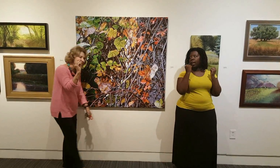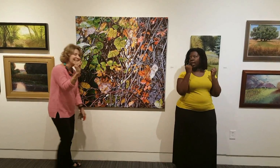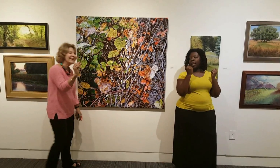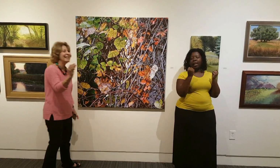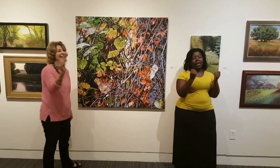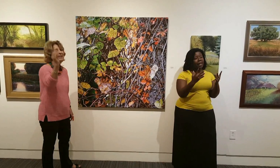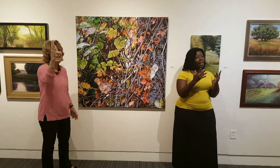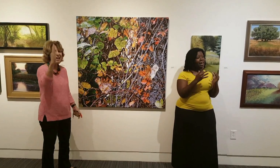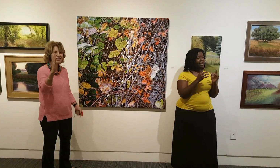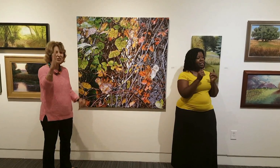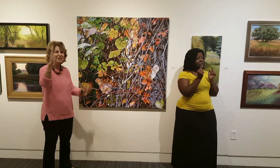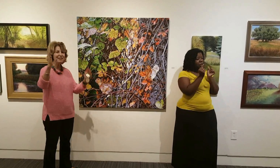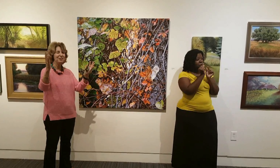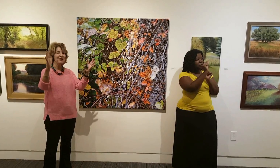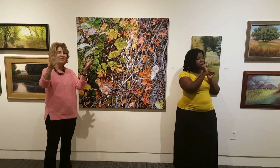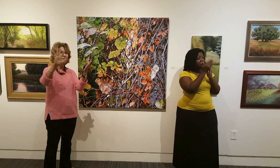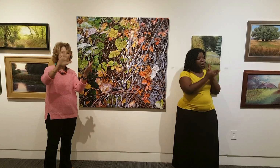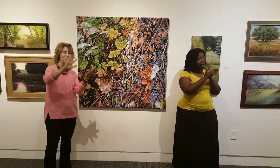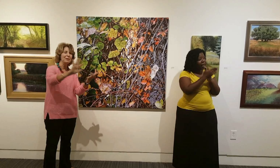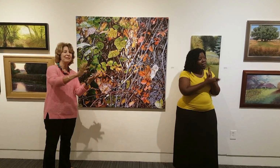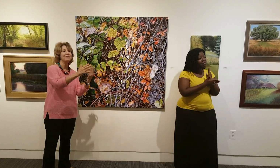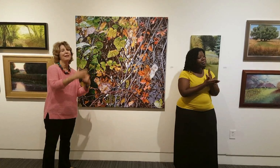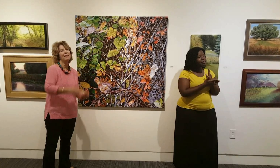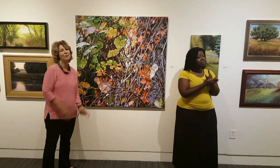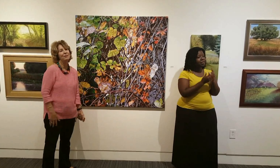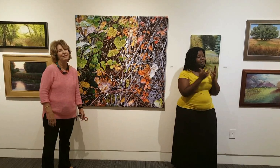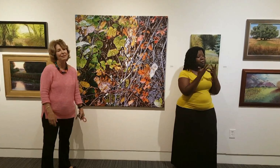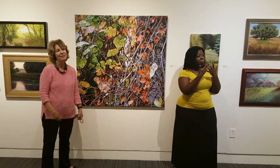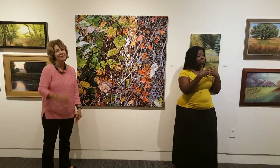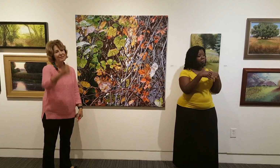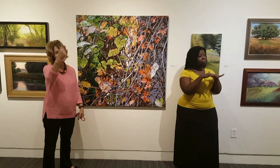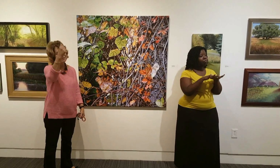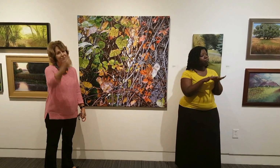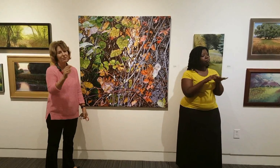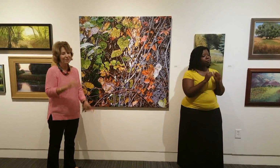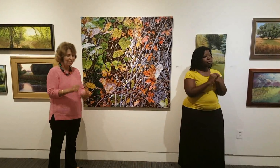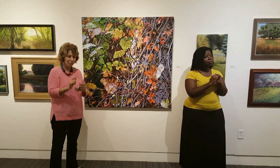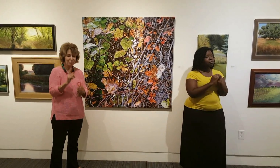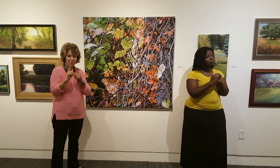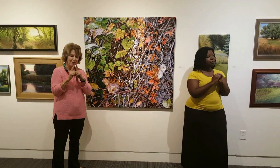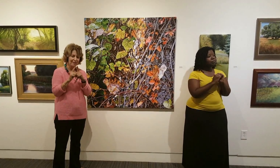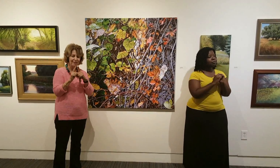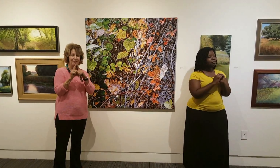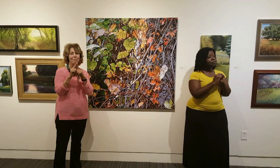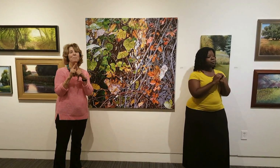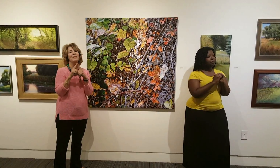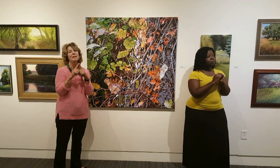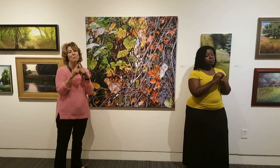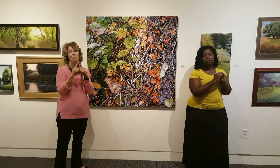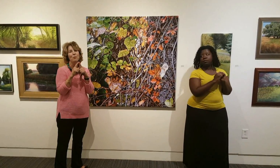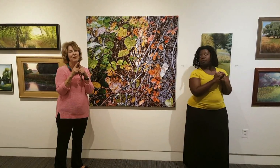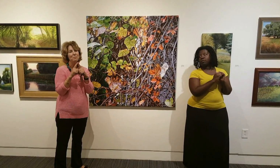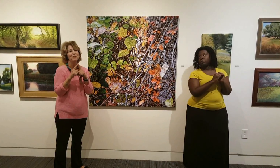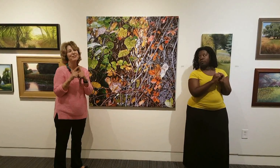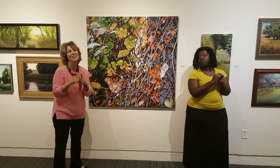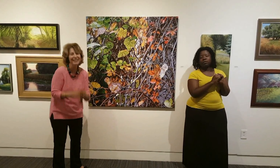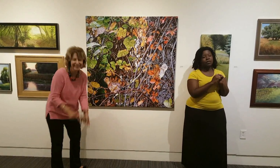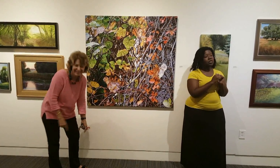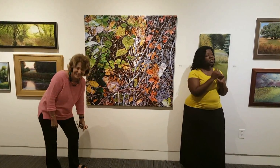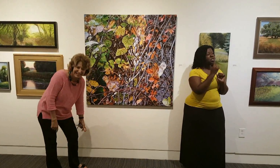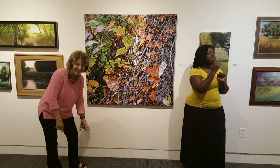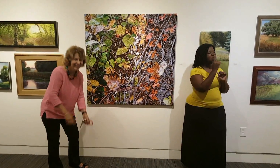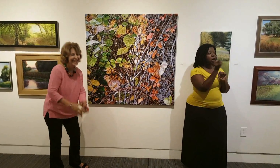little skinny edges that just kind of blend together. It's done with one little pointy